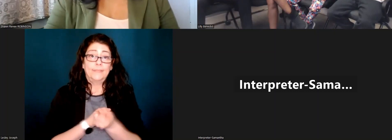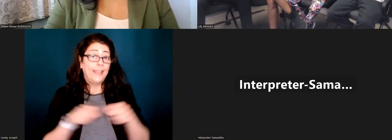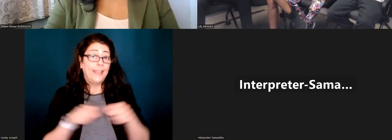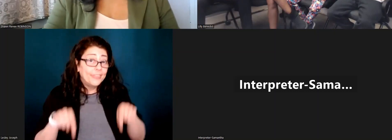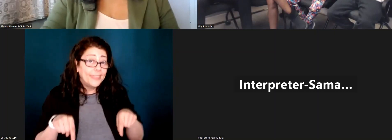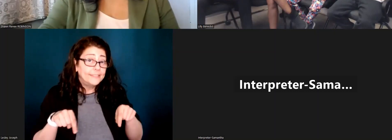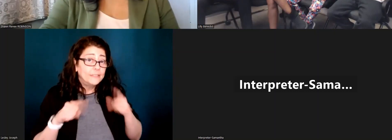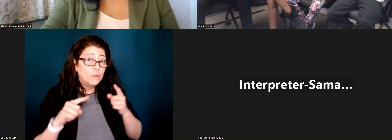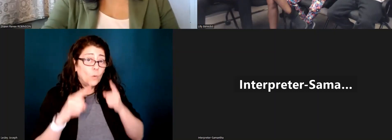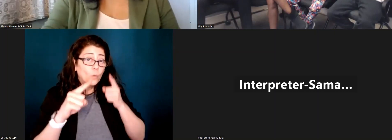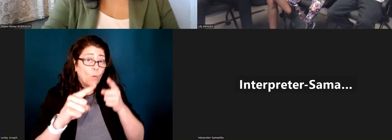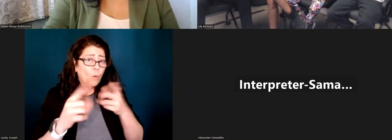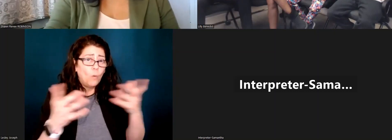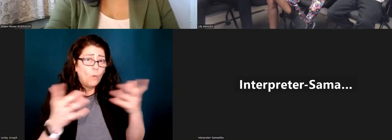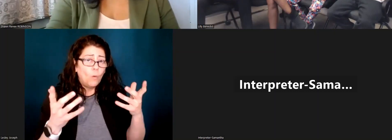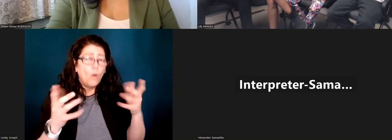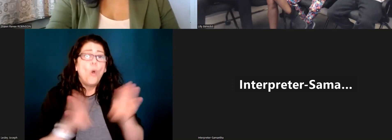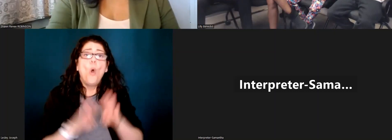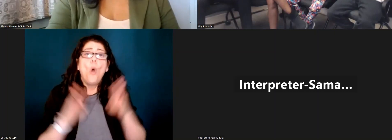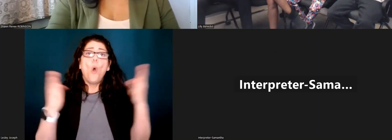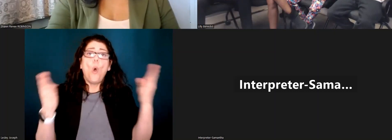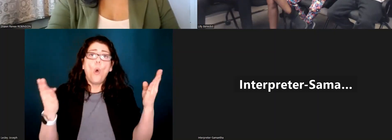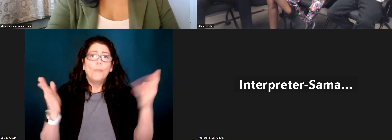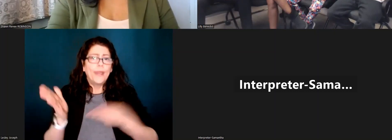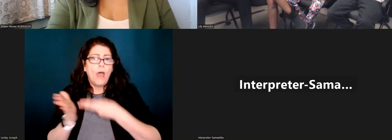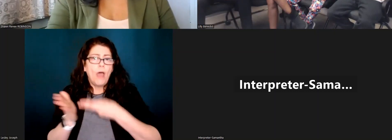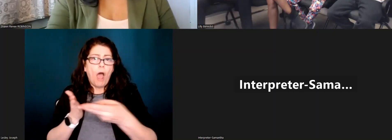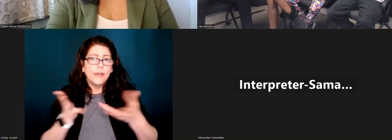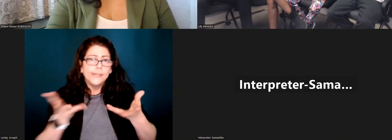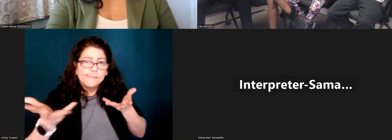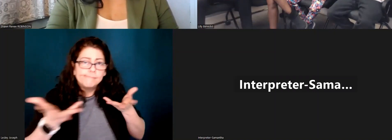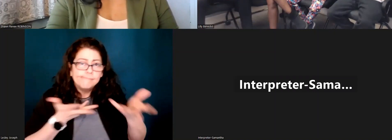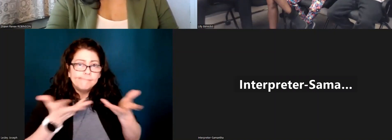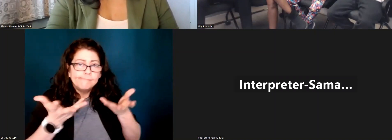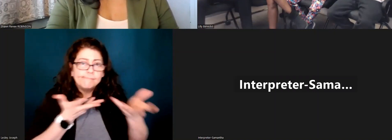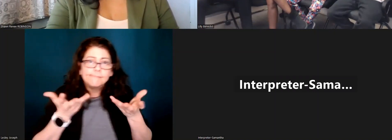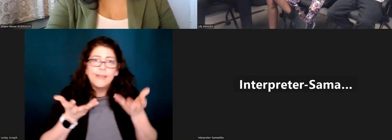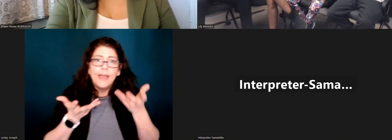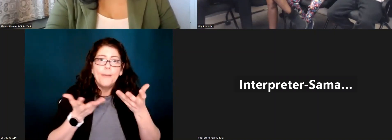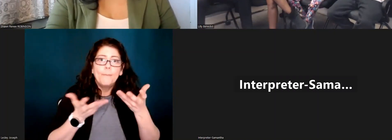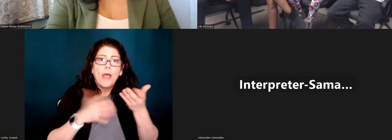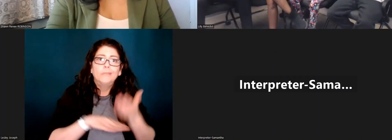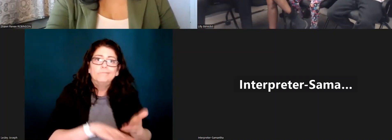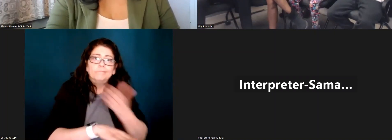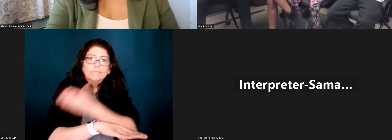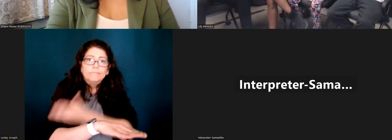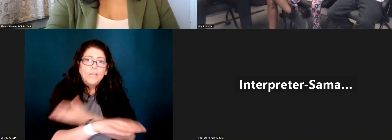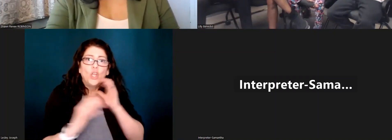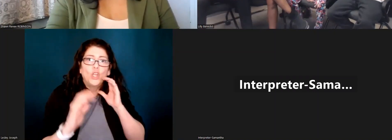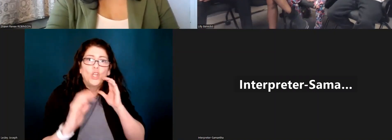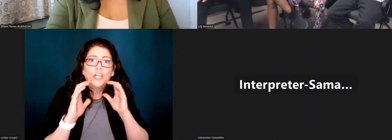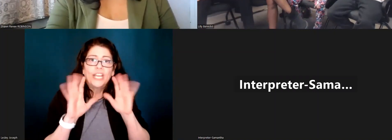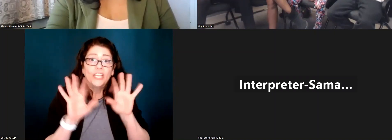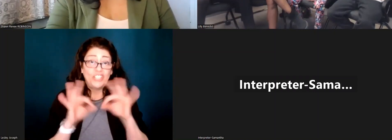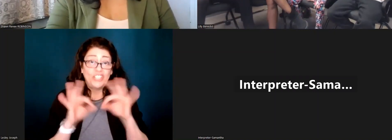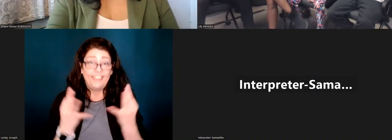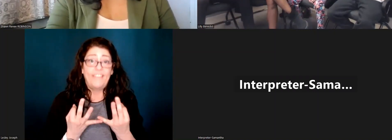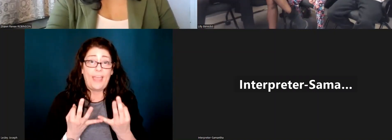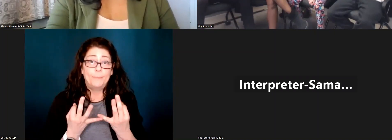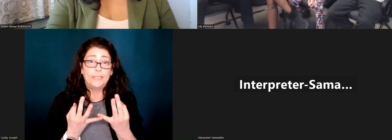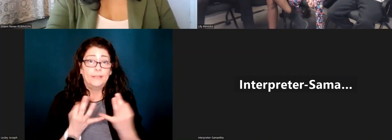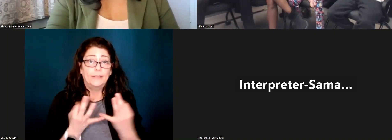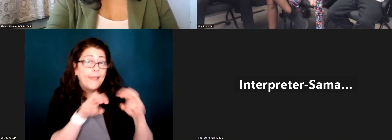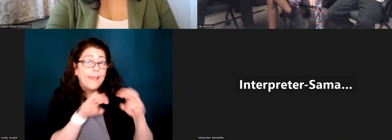and honest conversation about building communication within the family. The panelists will discuss